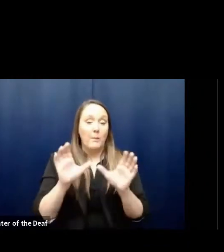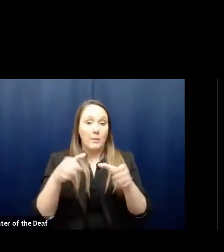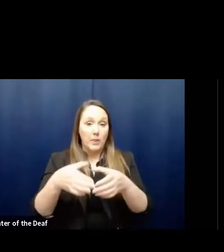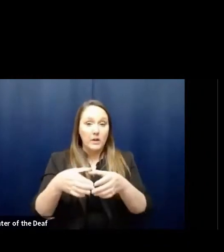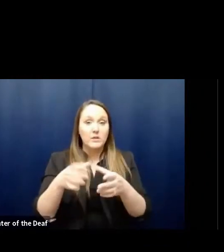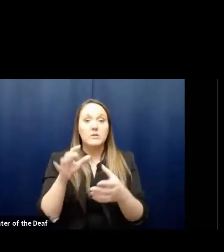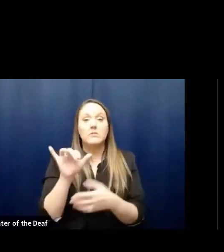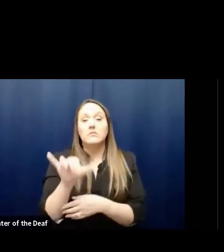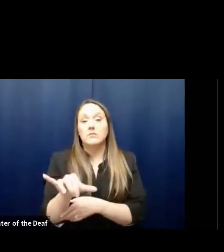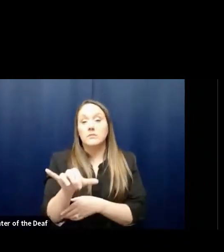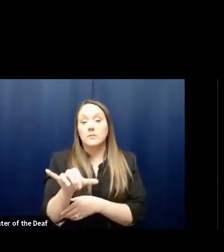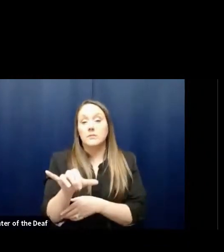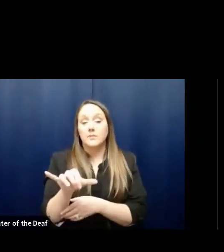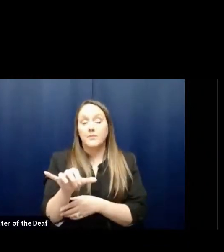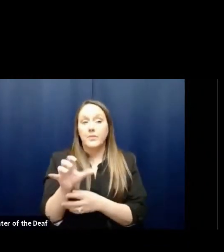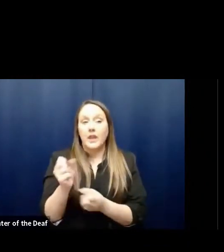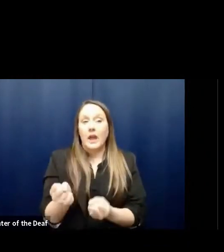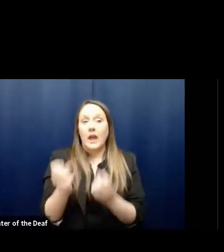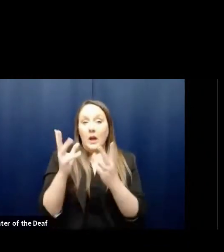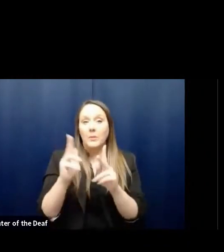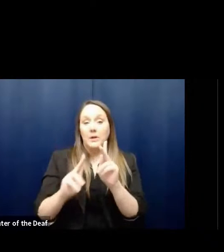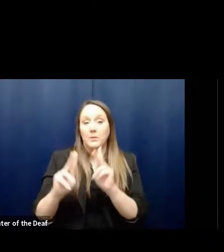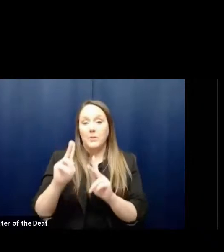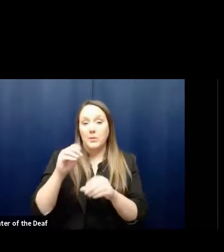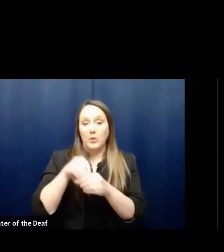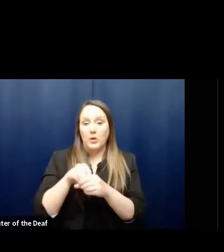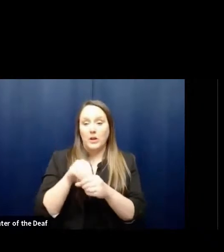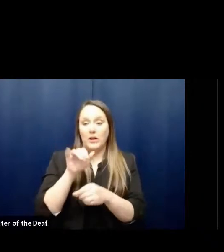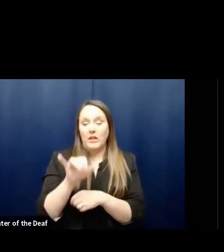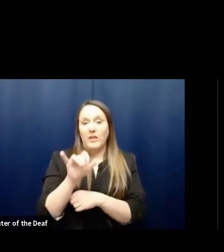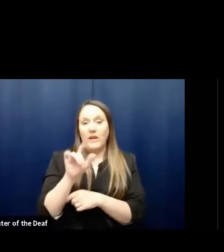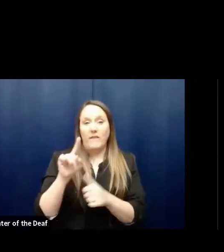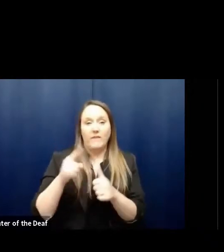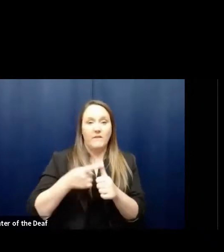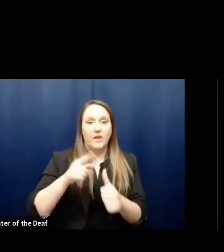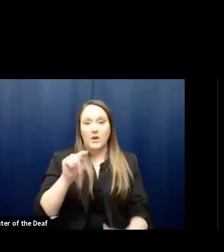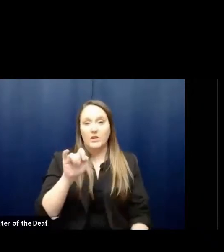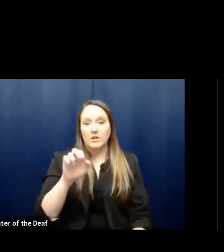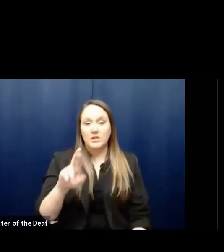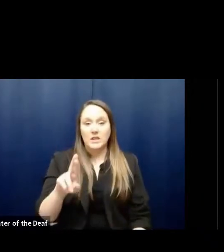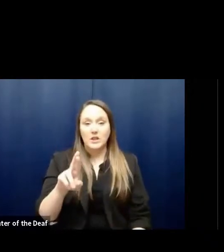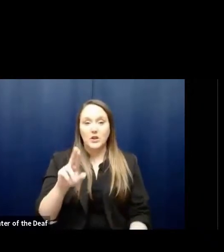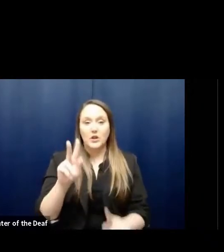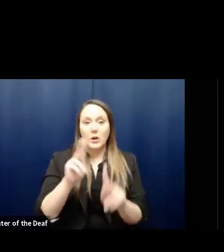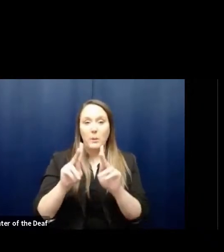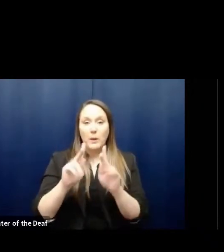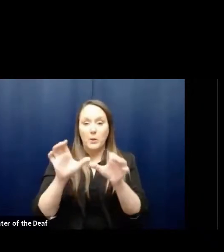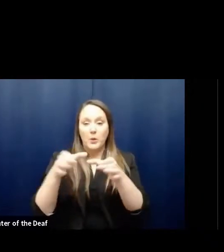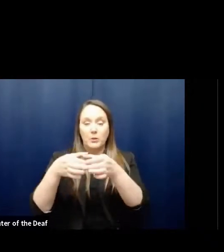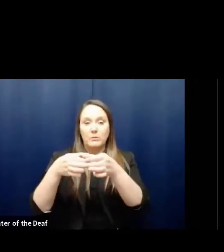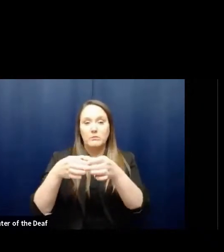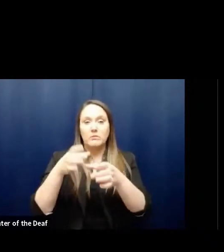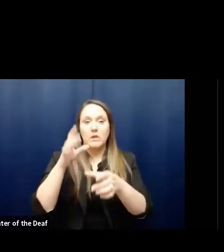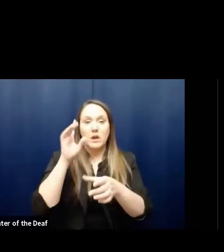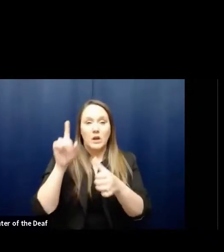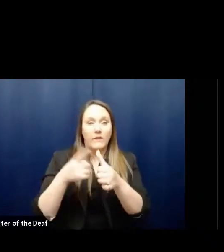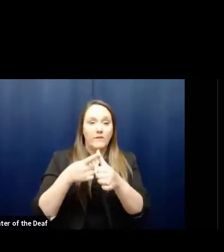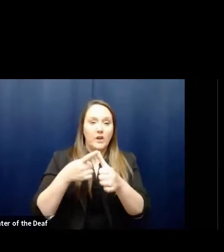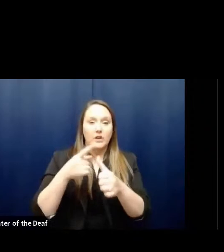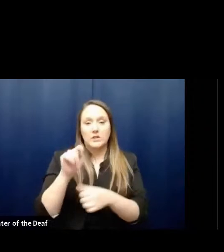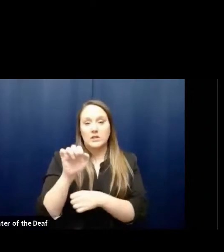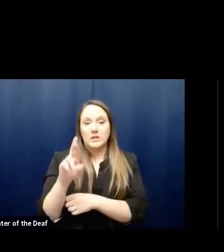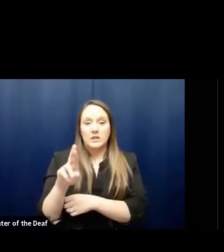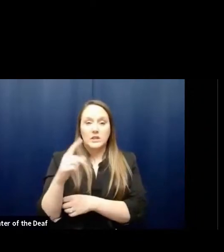vaccine based on the numbers of people in those first tiers of people that are to be vaccinated, the tier